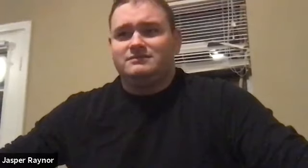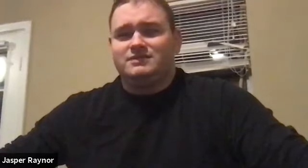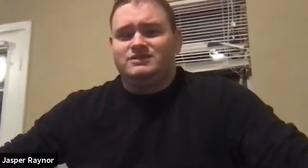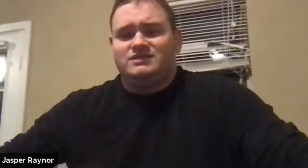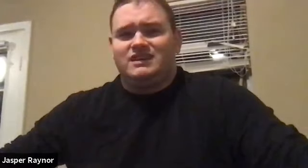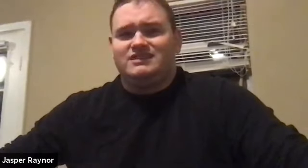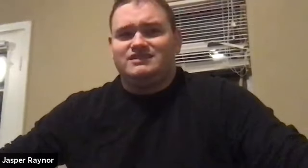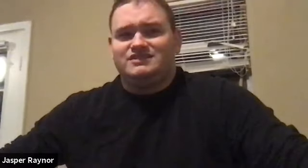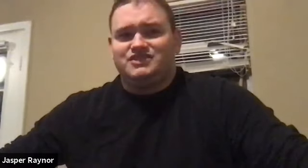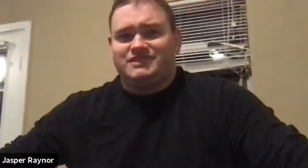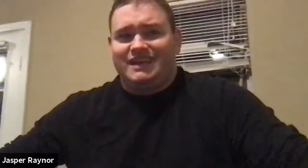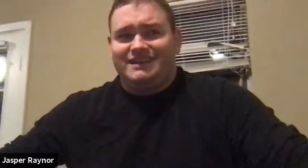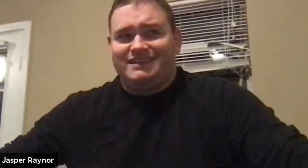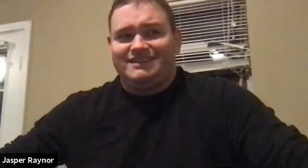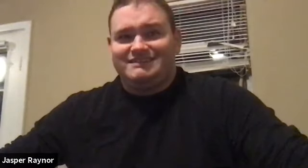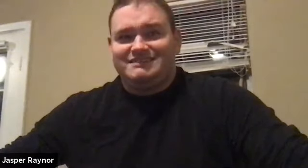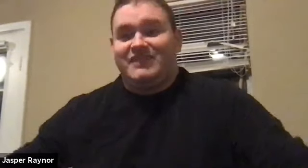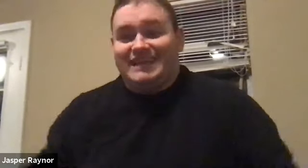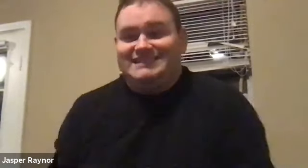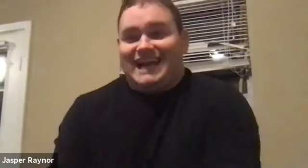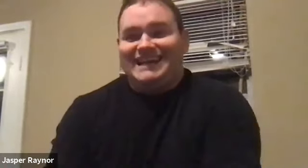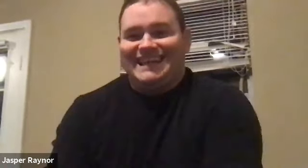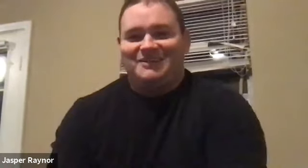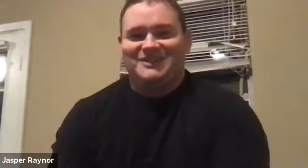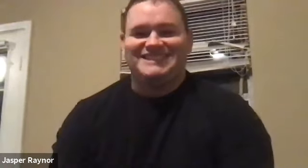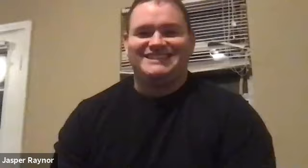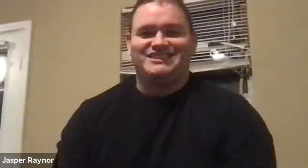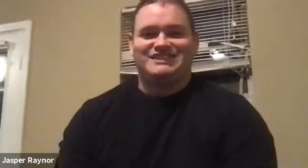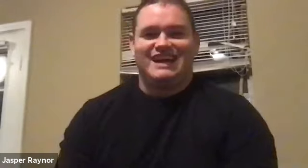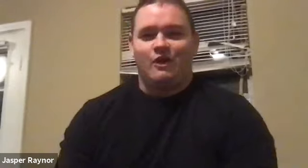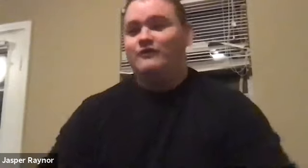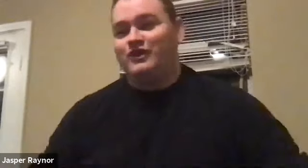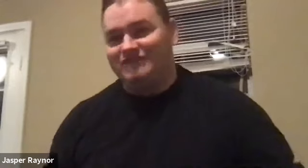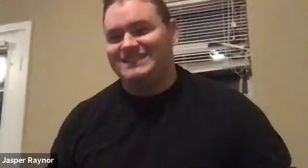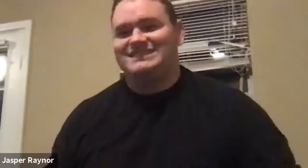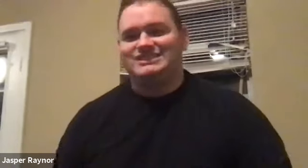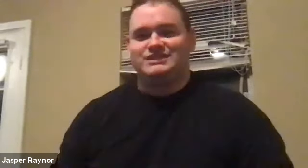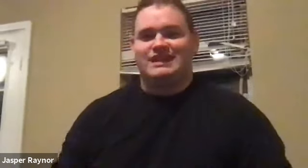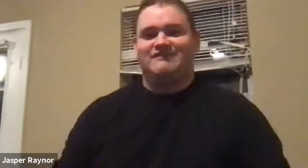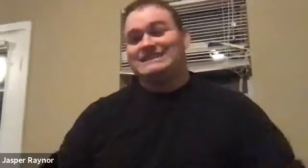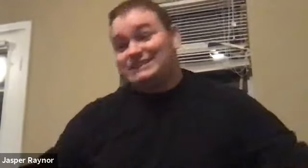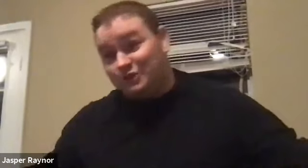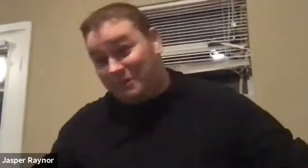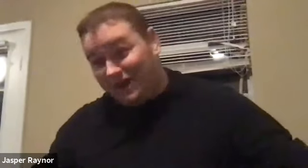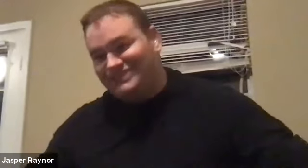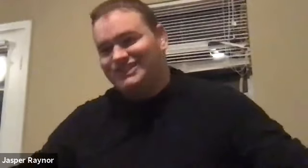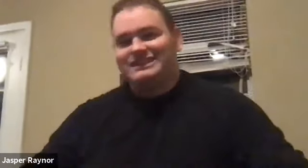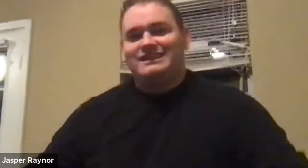"No, she's not. She's just signing." That's sign language. It's like she's not over invested. She's not investing too much. Like